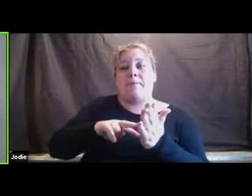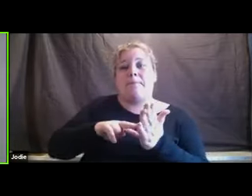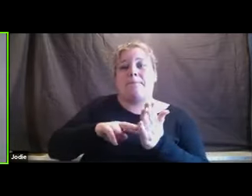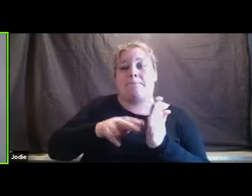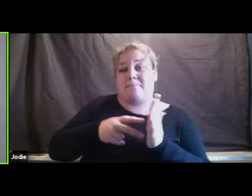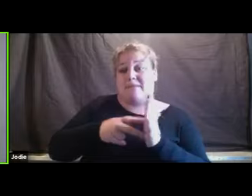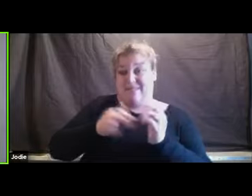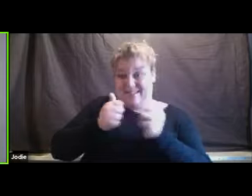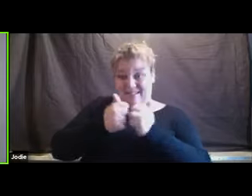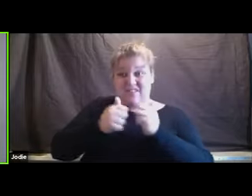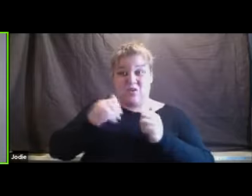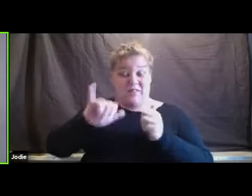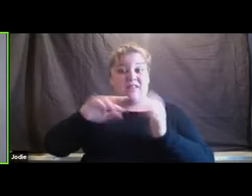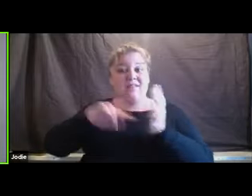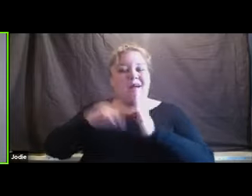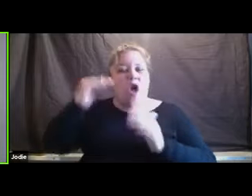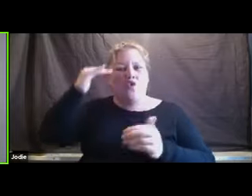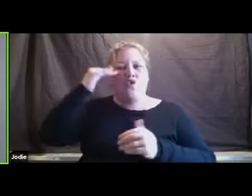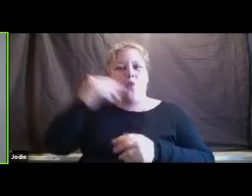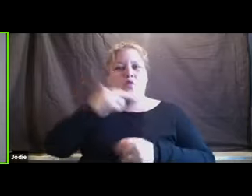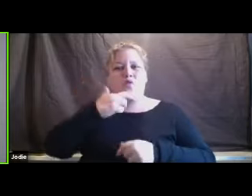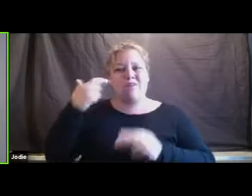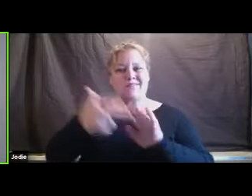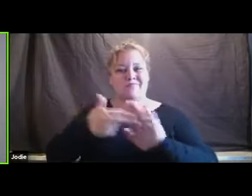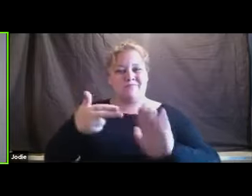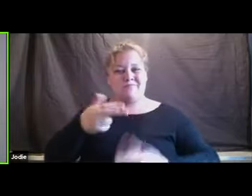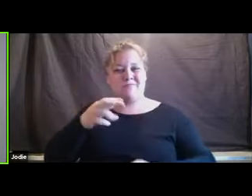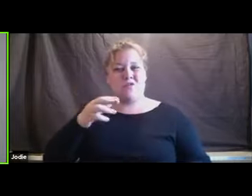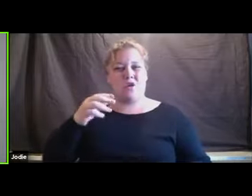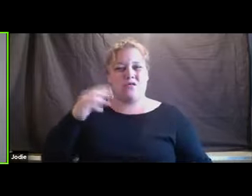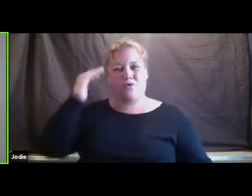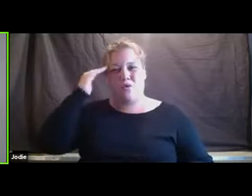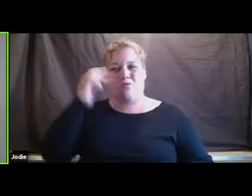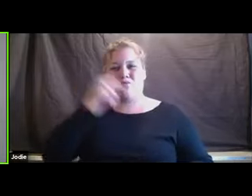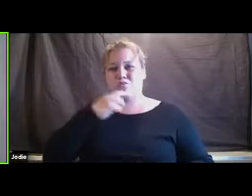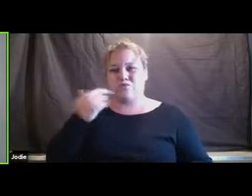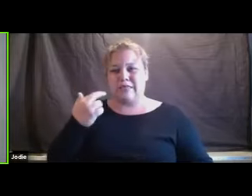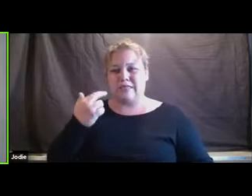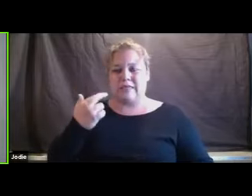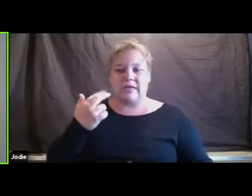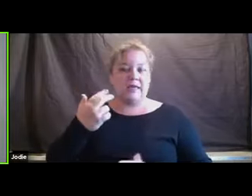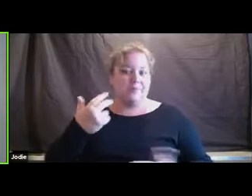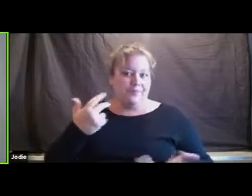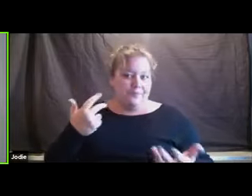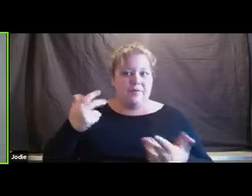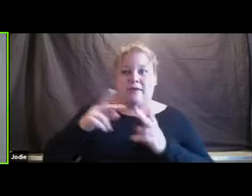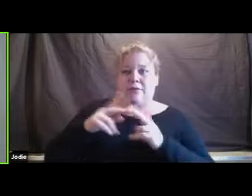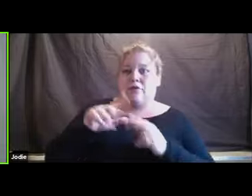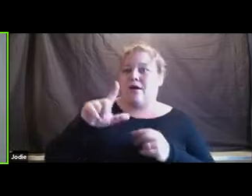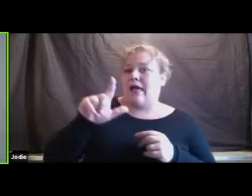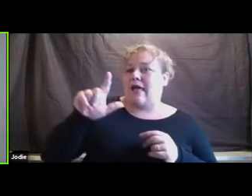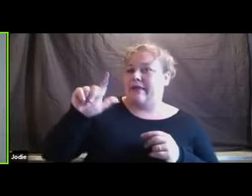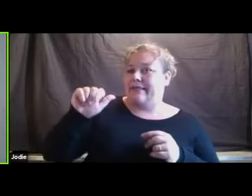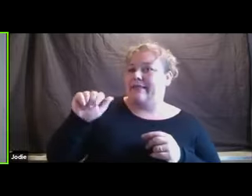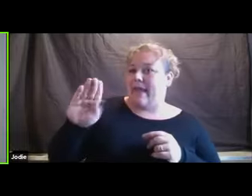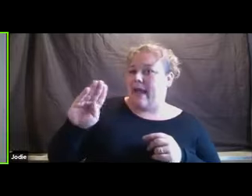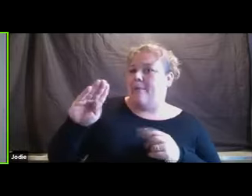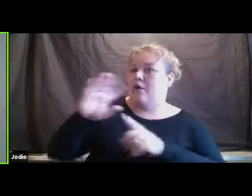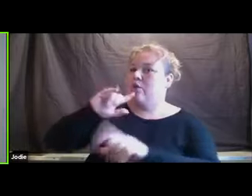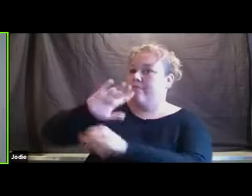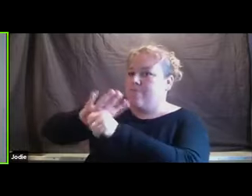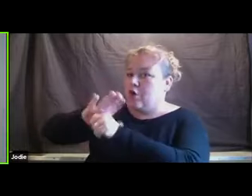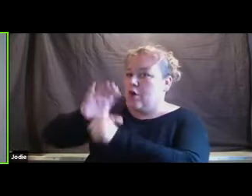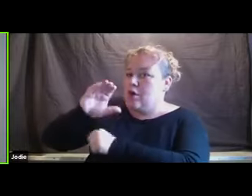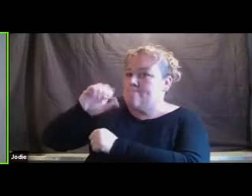in a known risk level, either having a case, a lab confirmed case, or a known exposure.